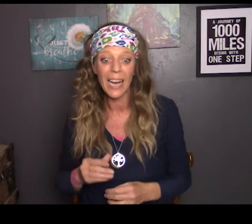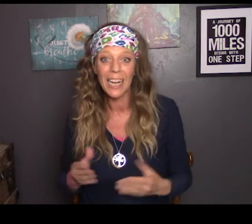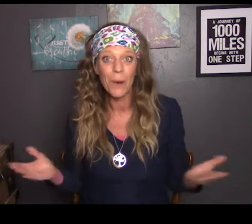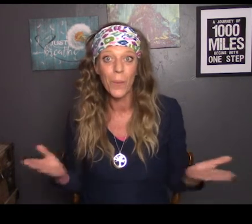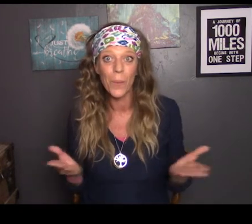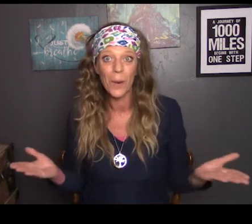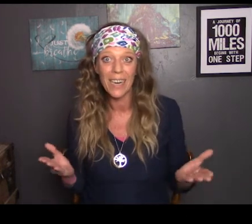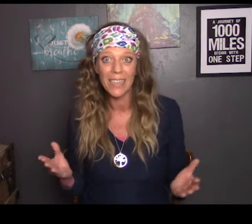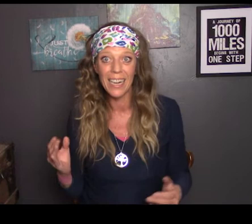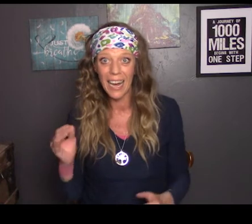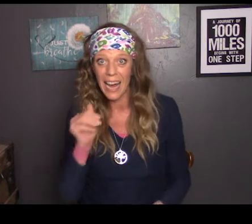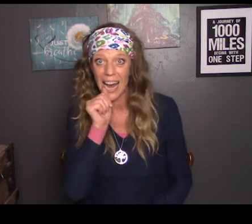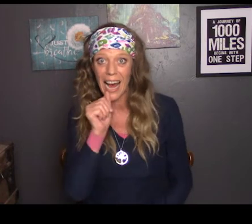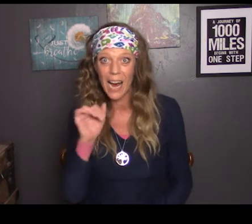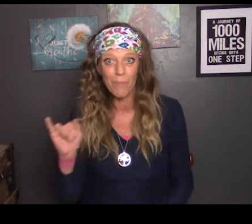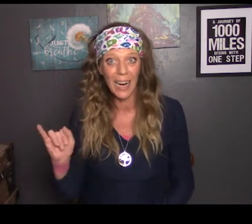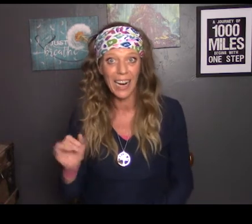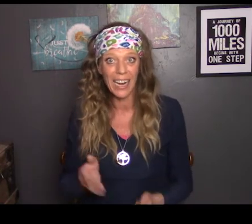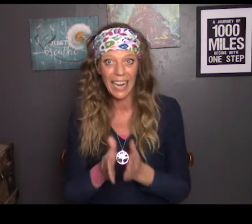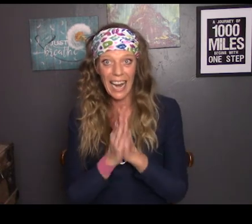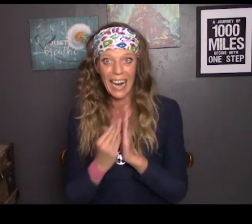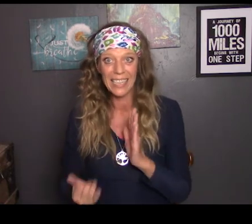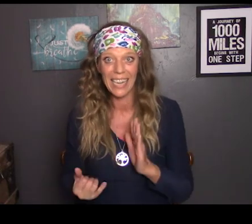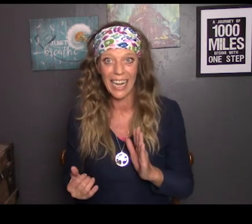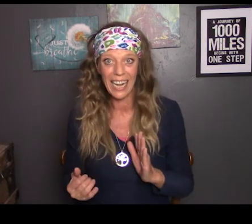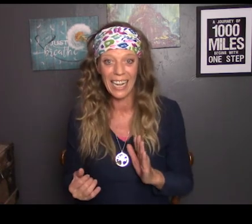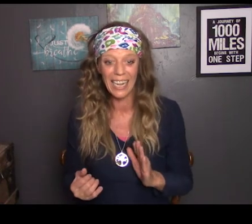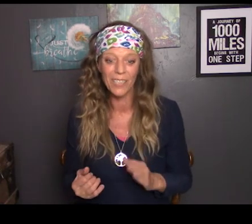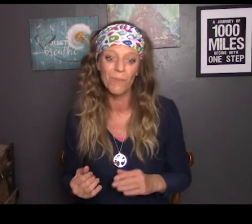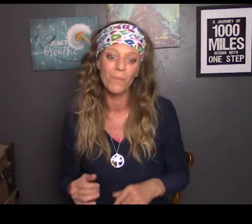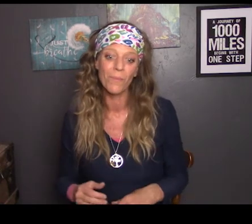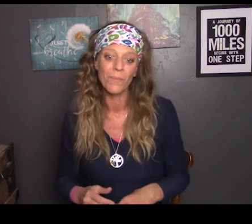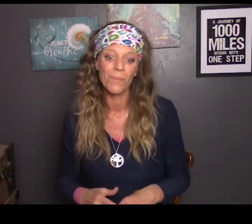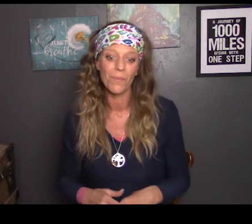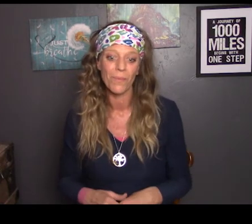Okay, what am I asking?